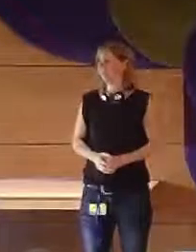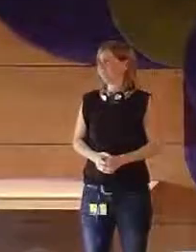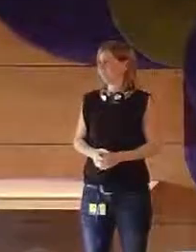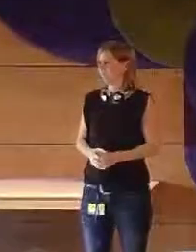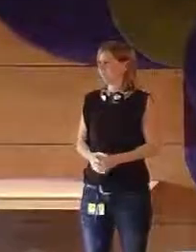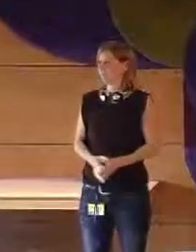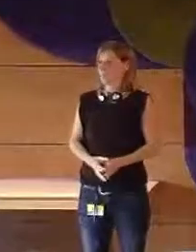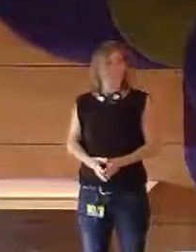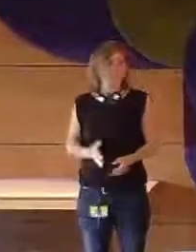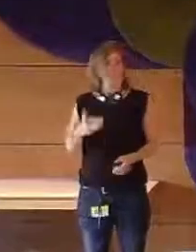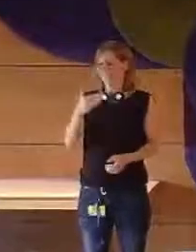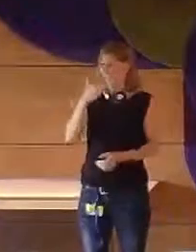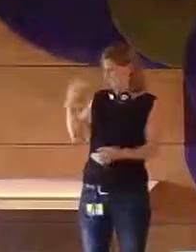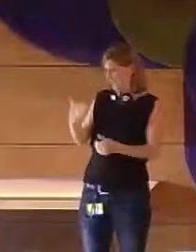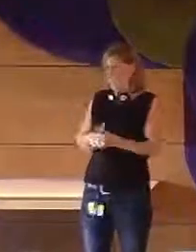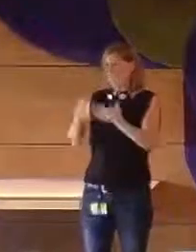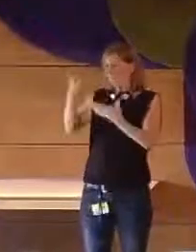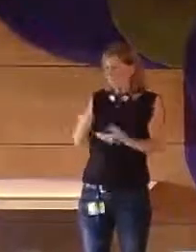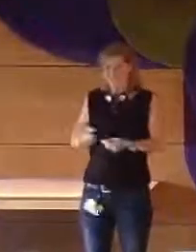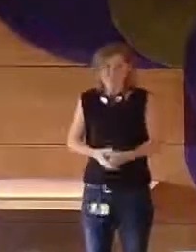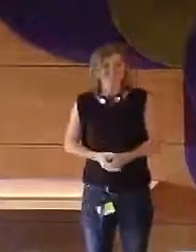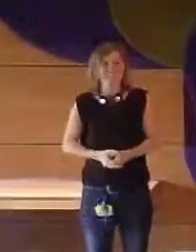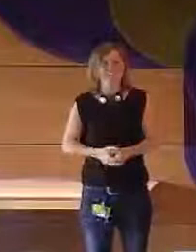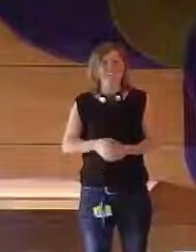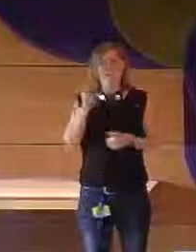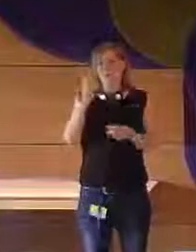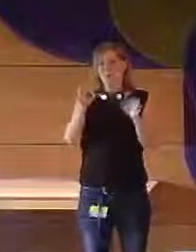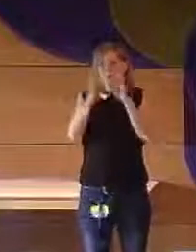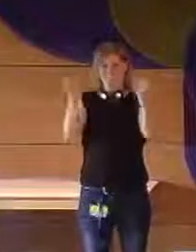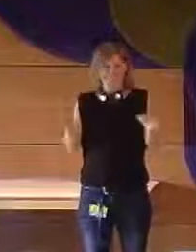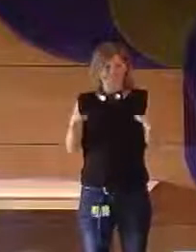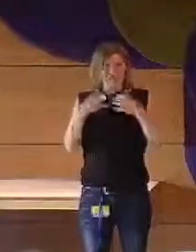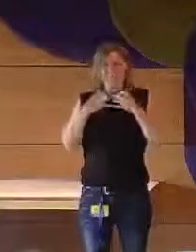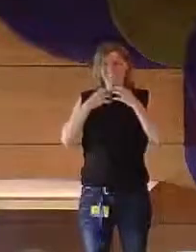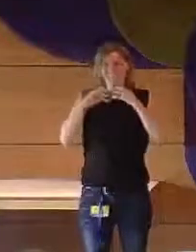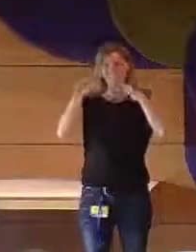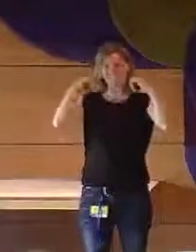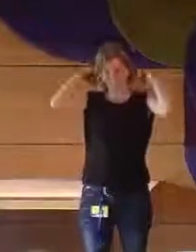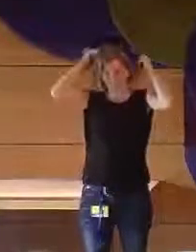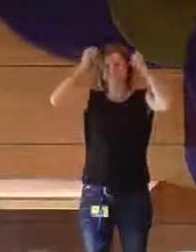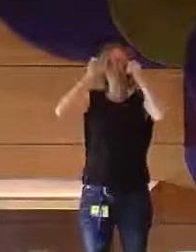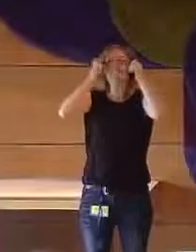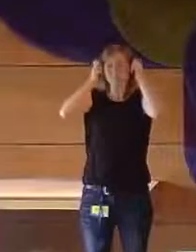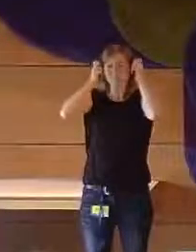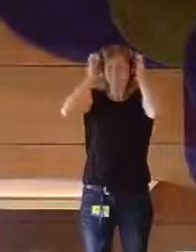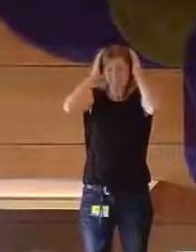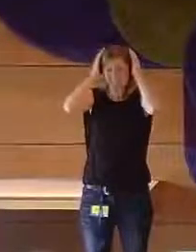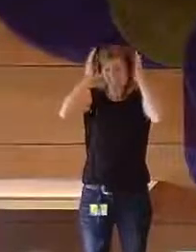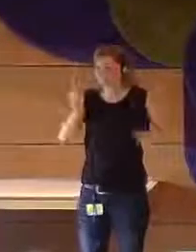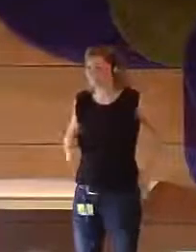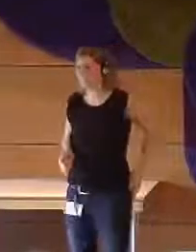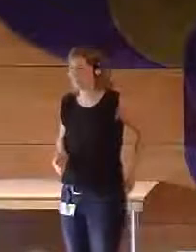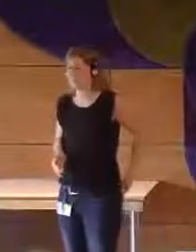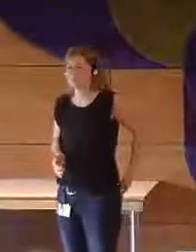Dankeschön. Willkommen. Guten Tag. You'll be pleased to know that's the limit of my German. Other